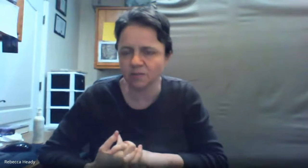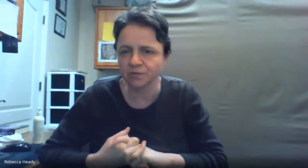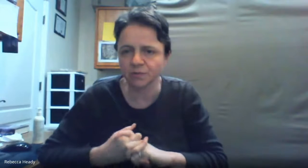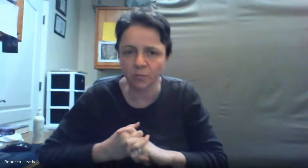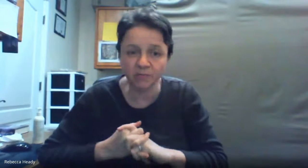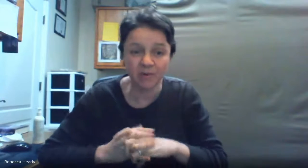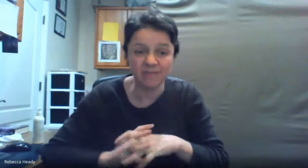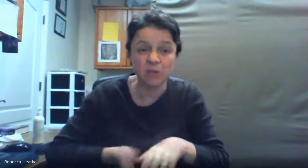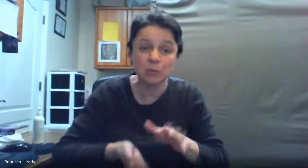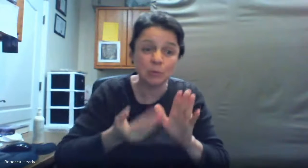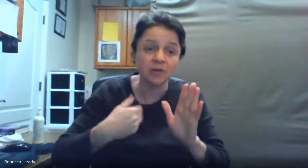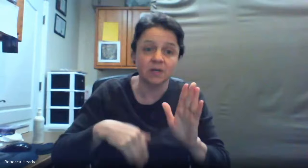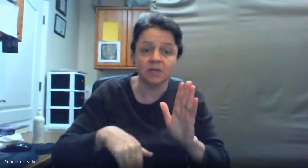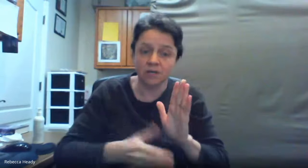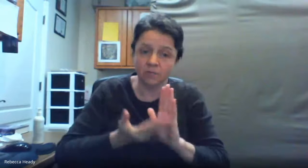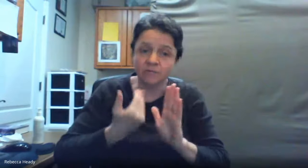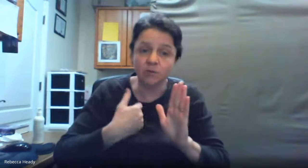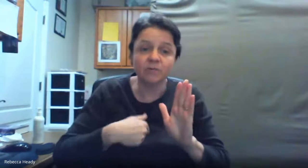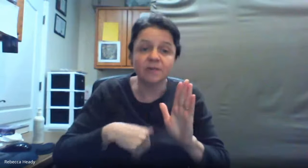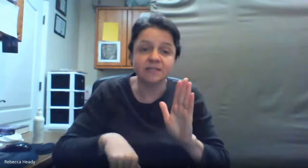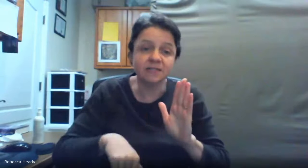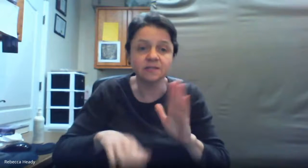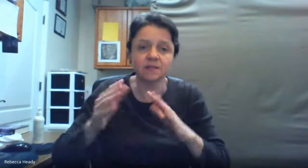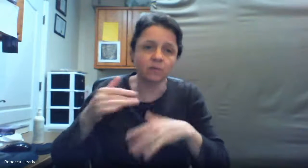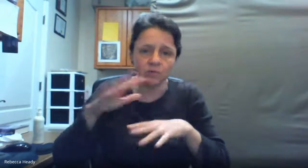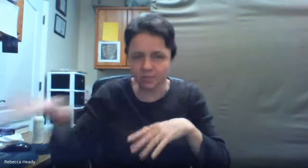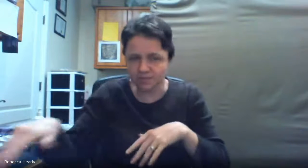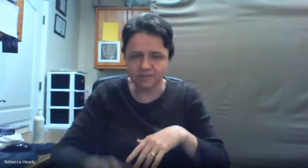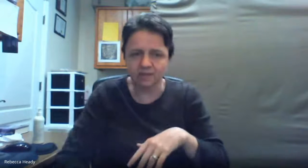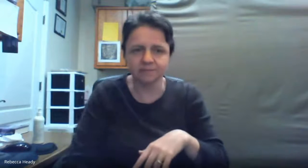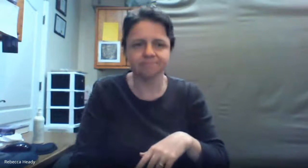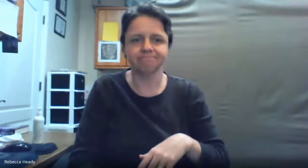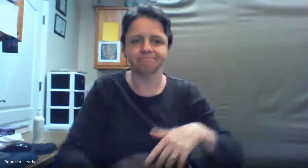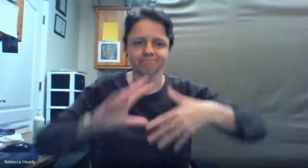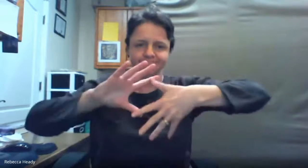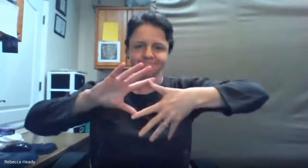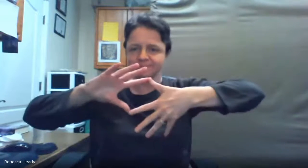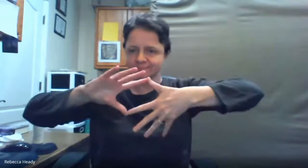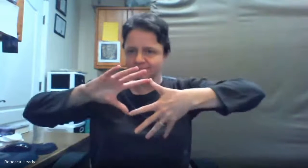So we'll do a little bit of a review from lesson 6, and then we'll go into lesson 7.